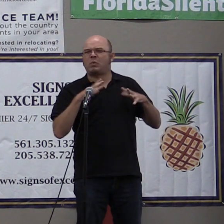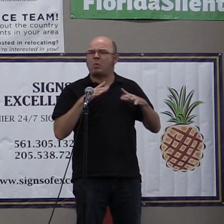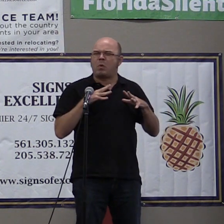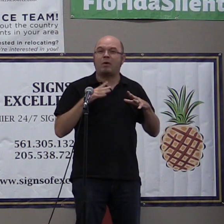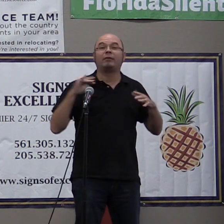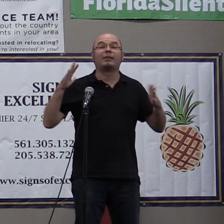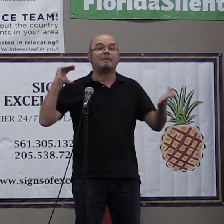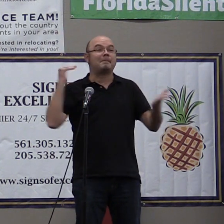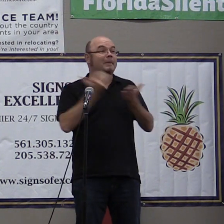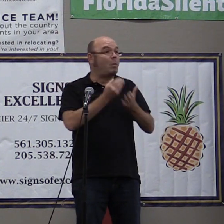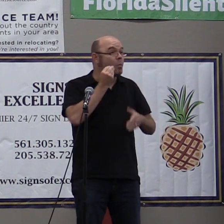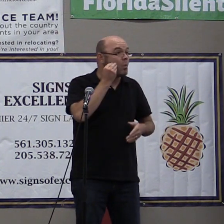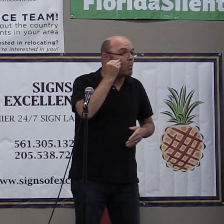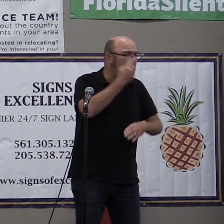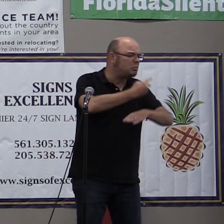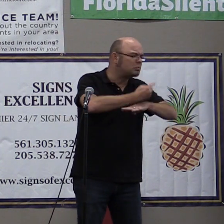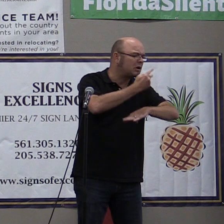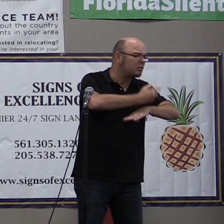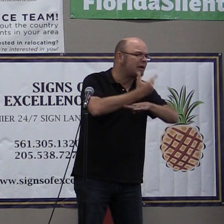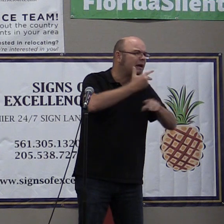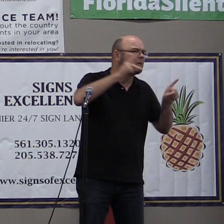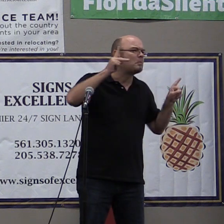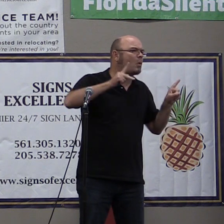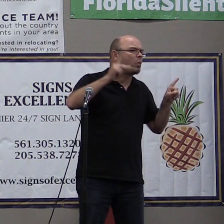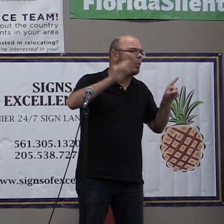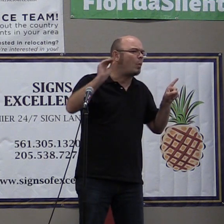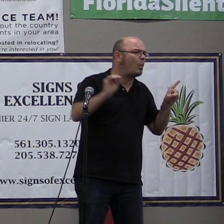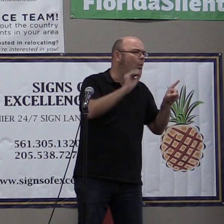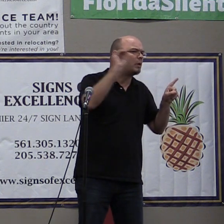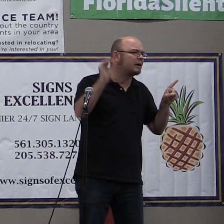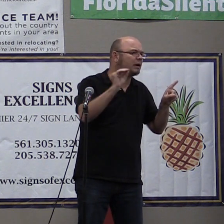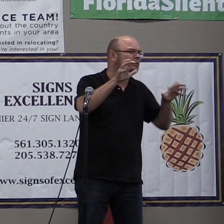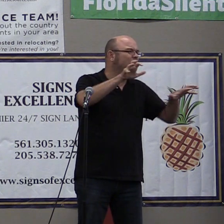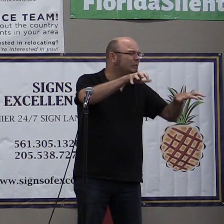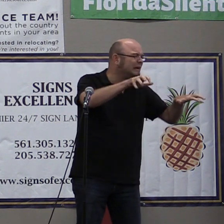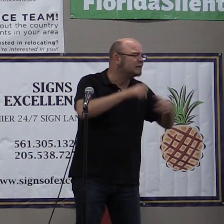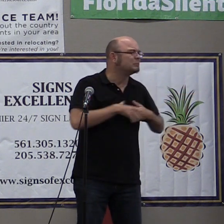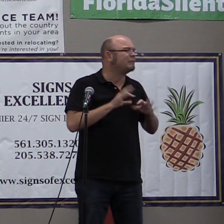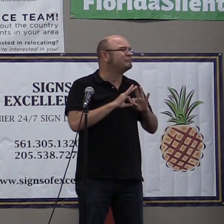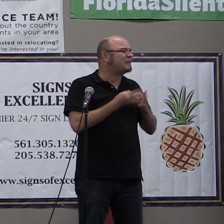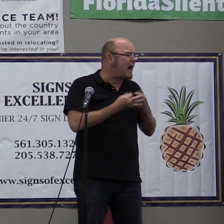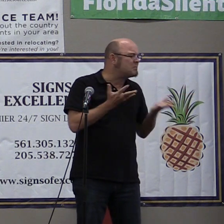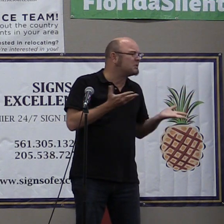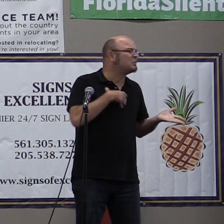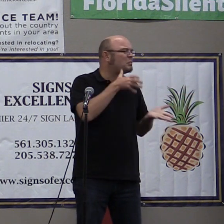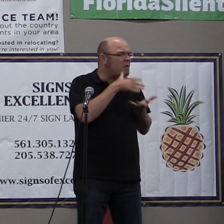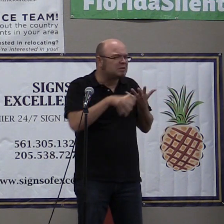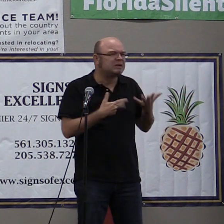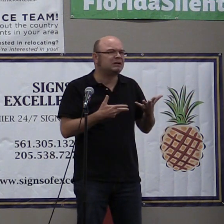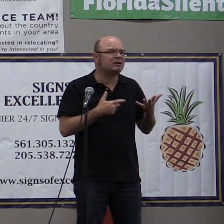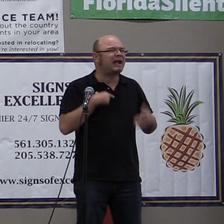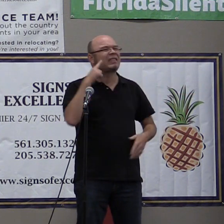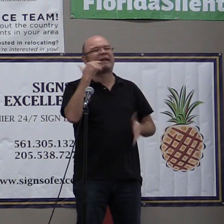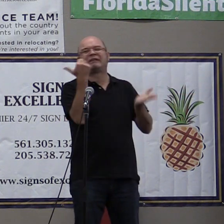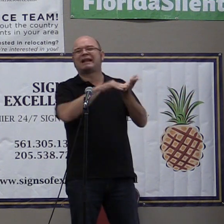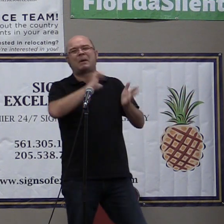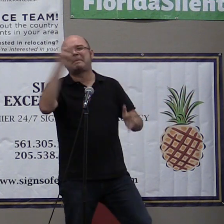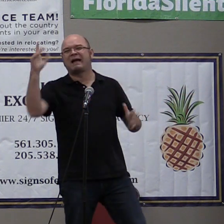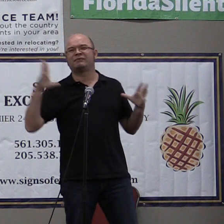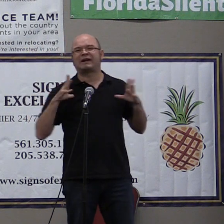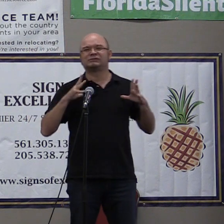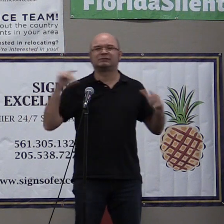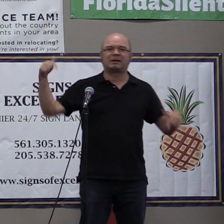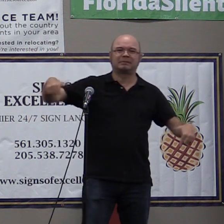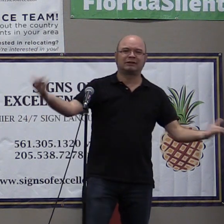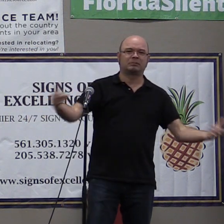and I and some friends got together and were there. Got back home for a couple of days in Portland, Oregon. Rain. Everything